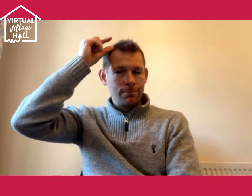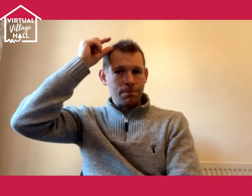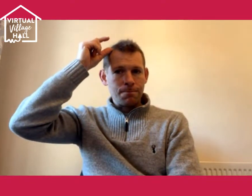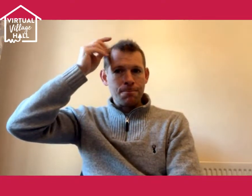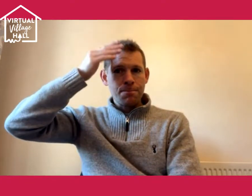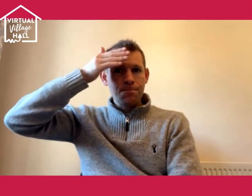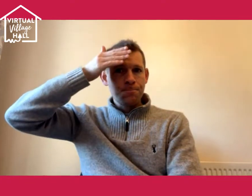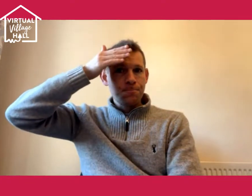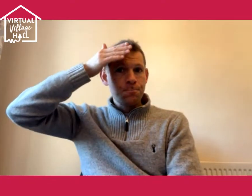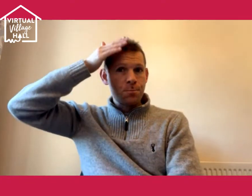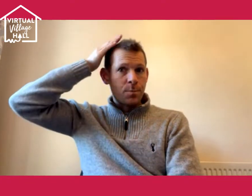short,